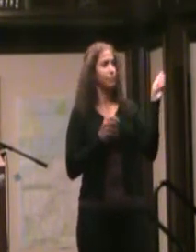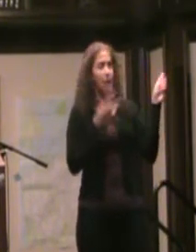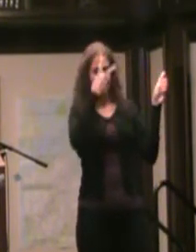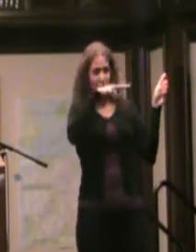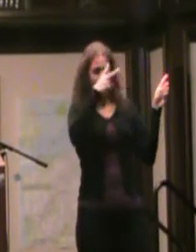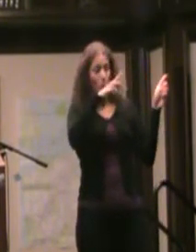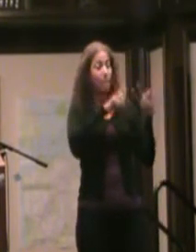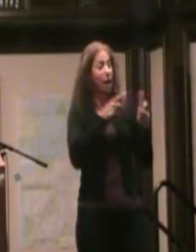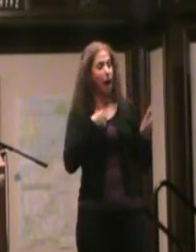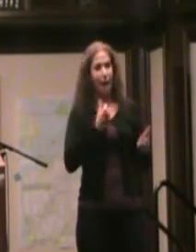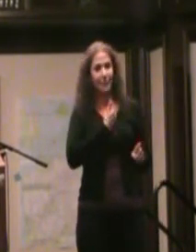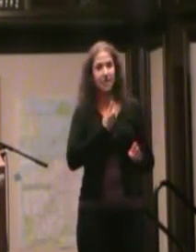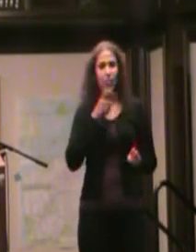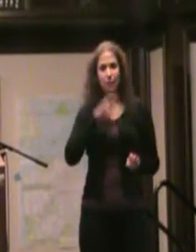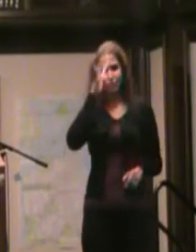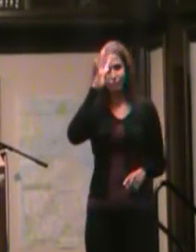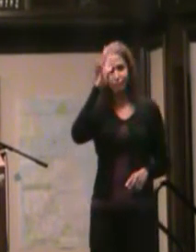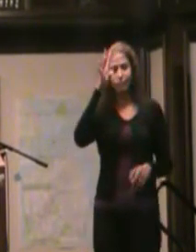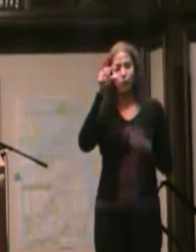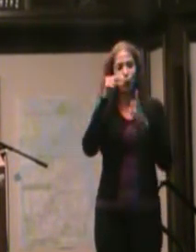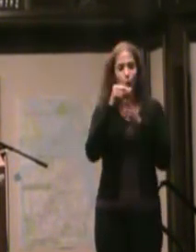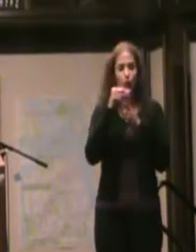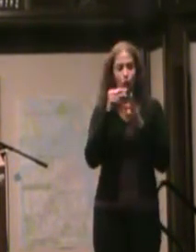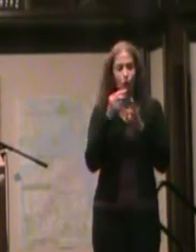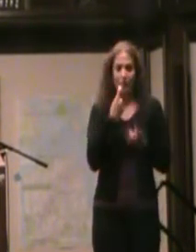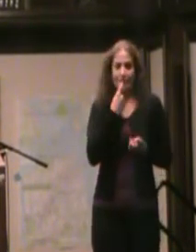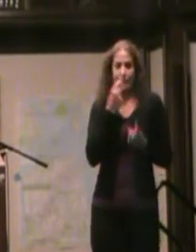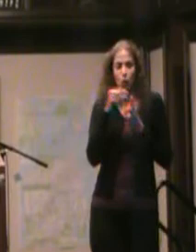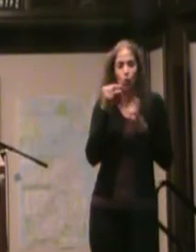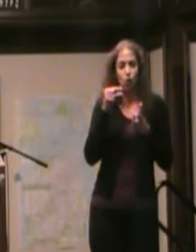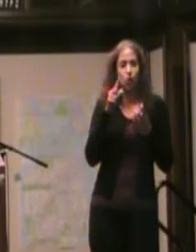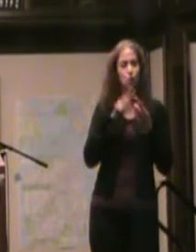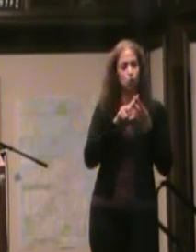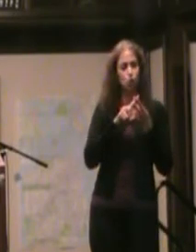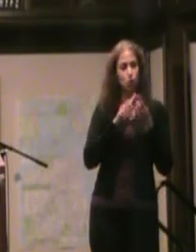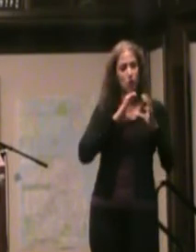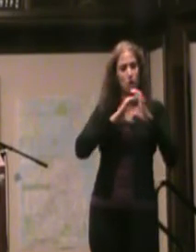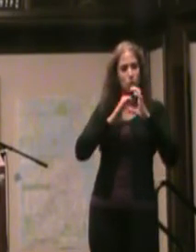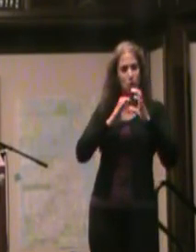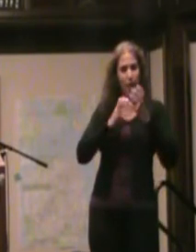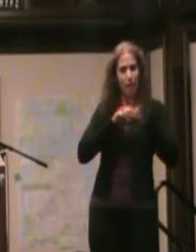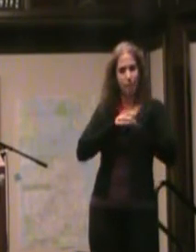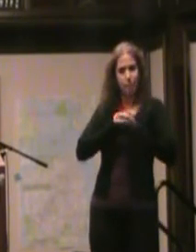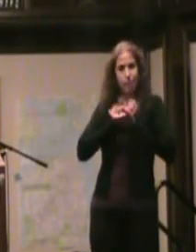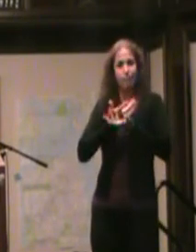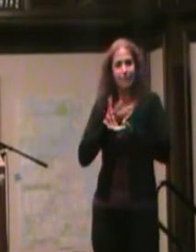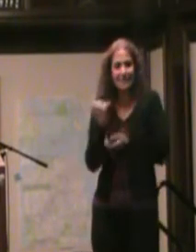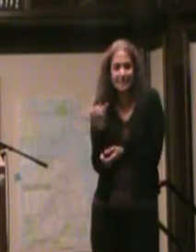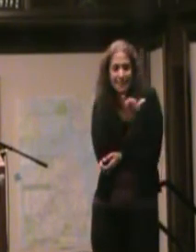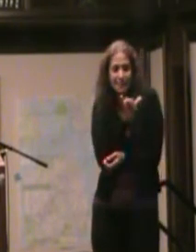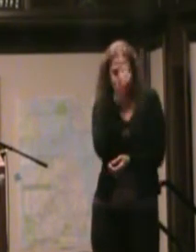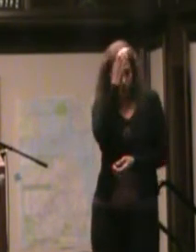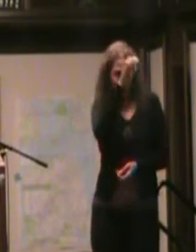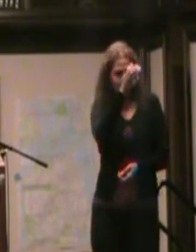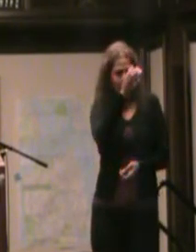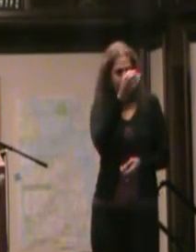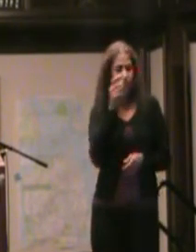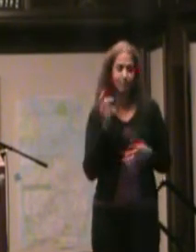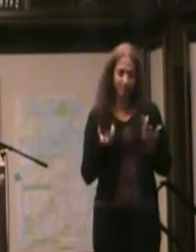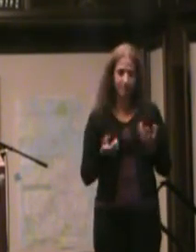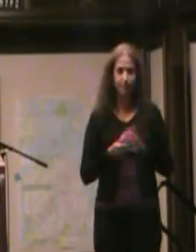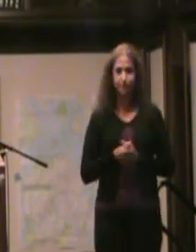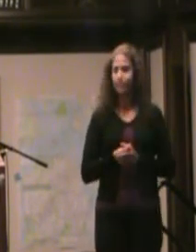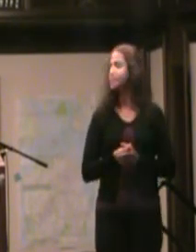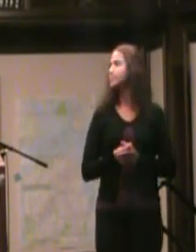have to come up with a word that will communicate that concept. And I don't want to spend too much time on that one because I have another one